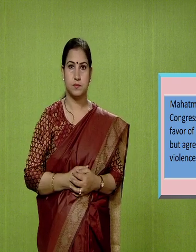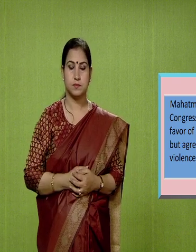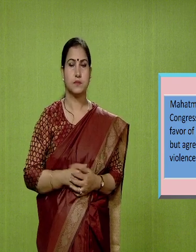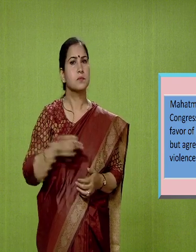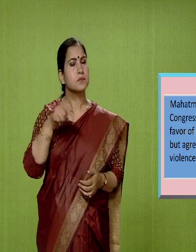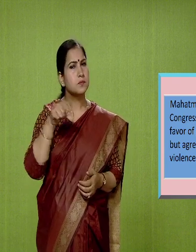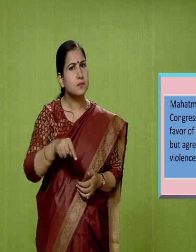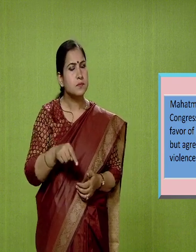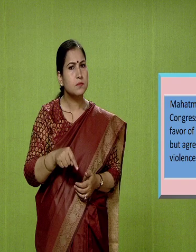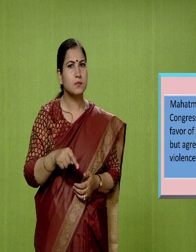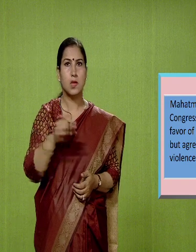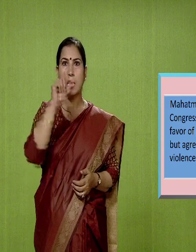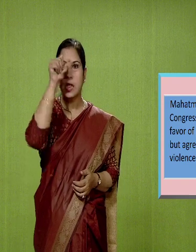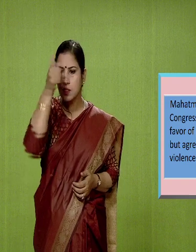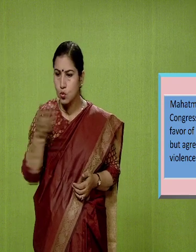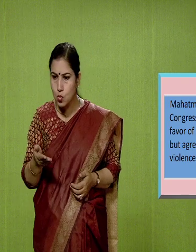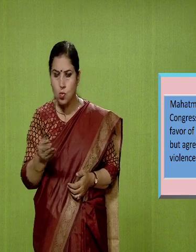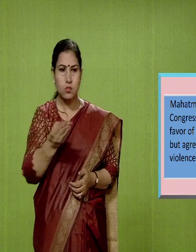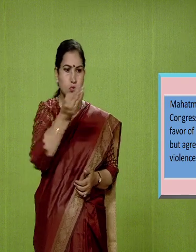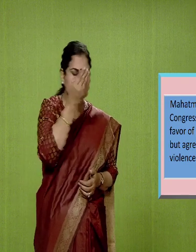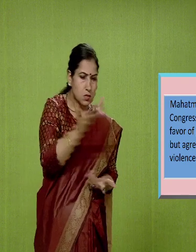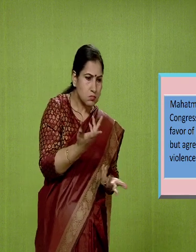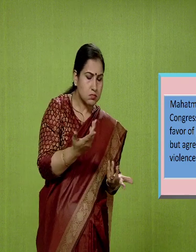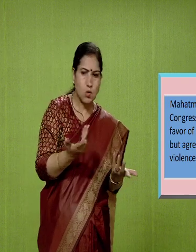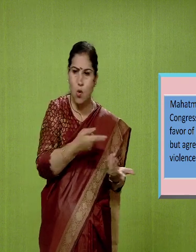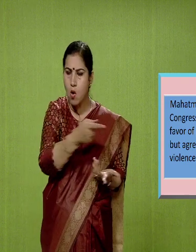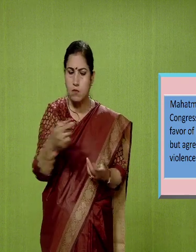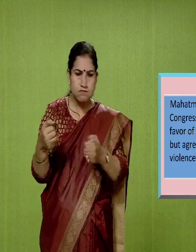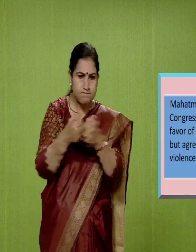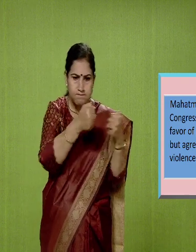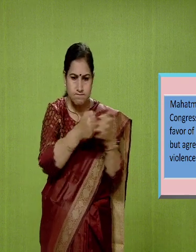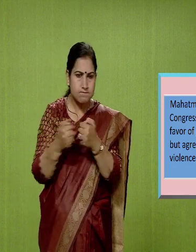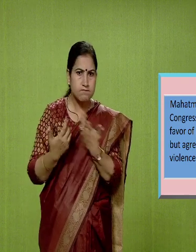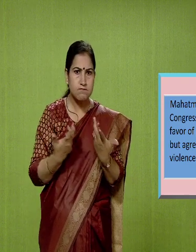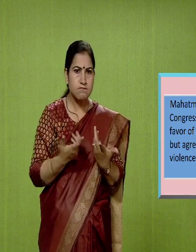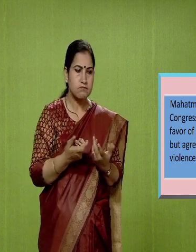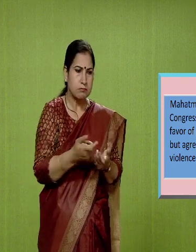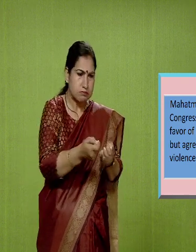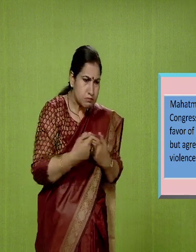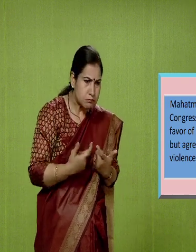In the name of religion, violence and loot was taking place all over the